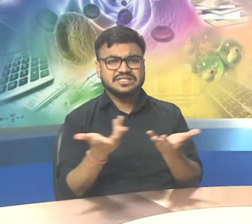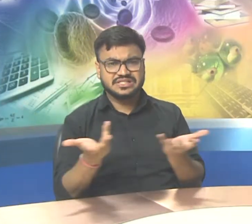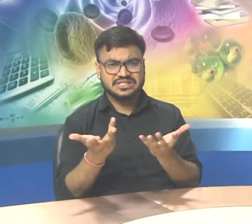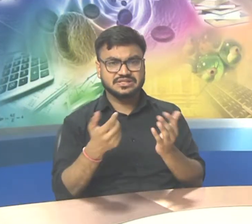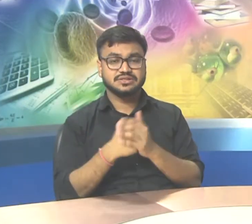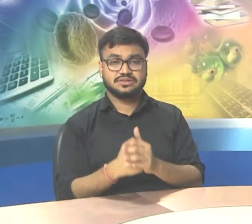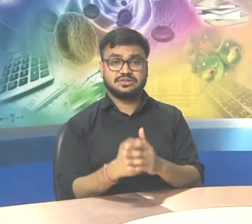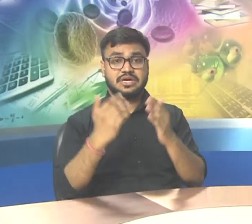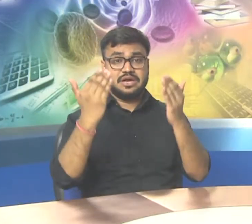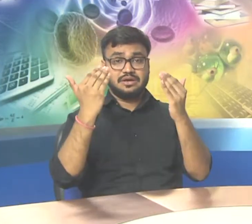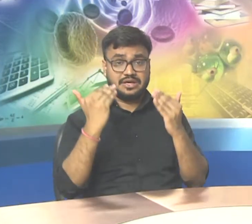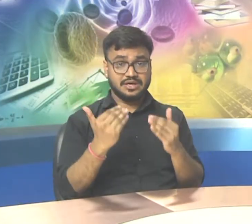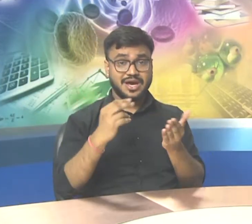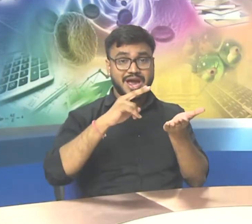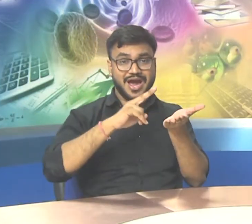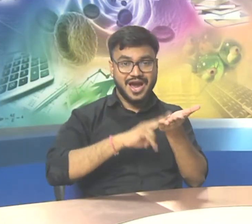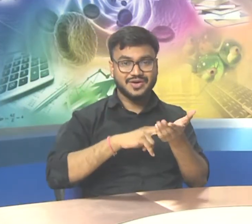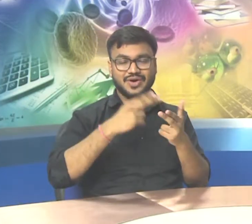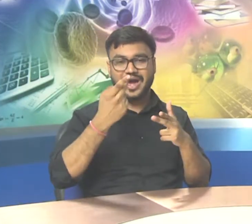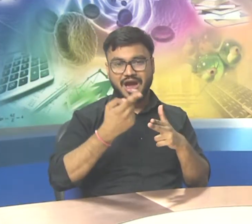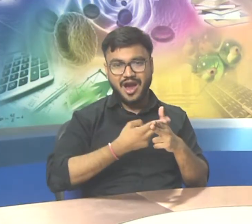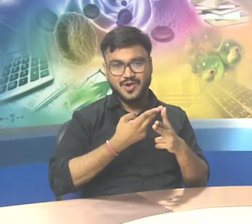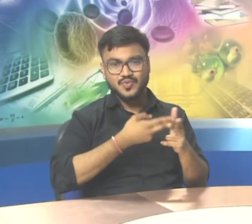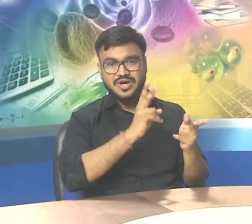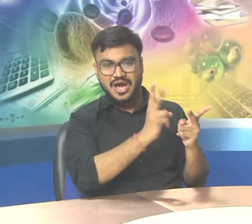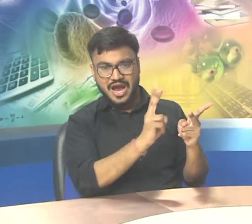different type of nutrients,